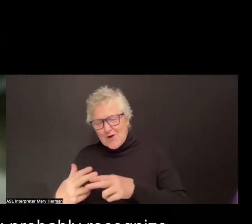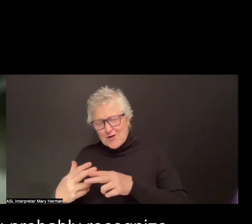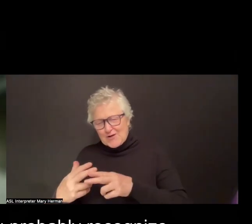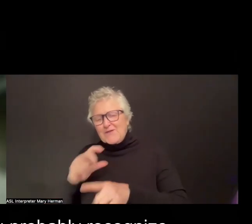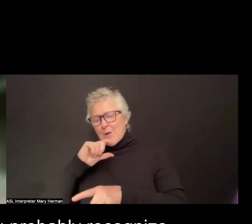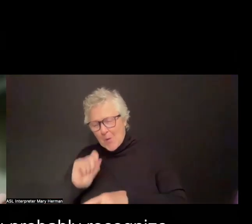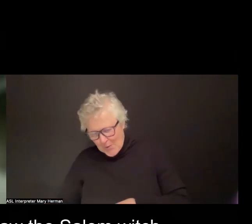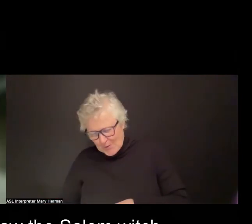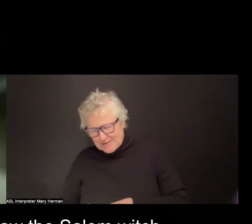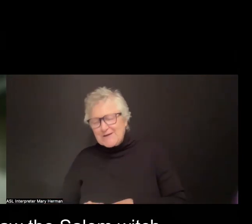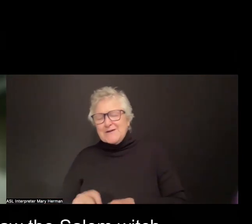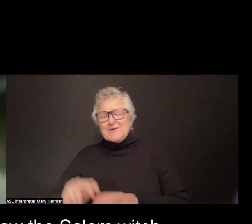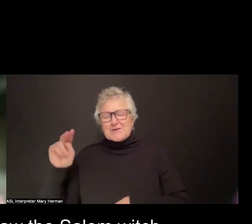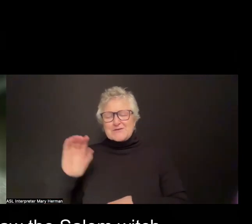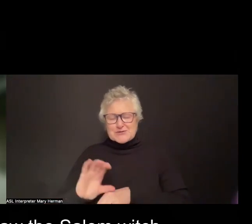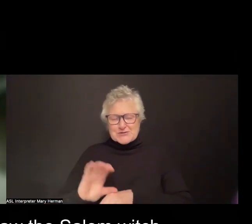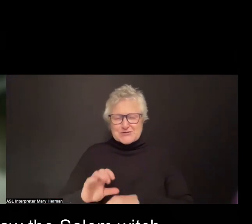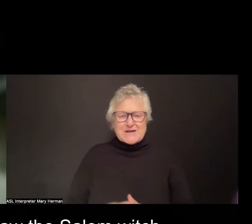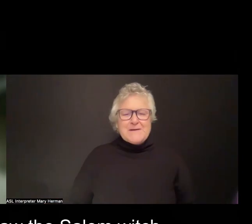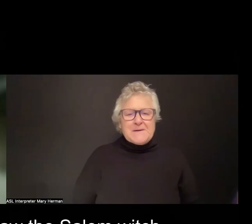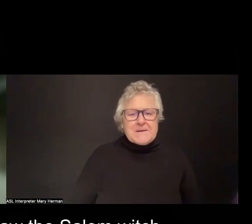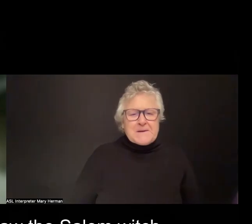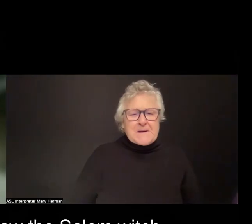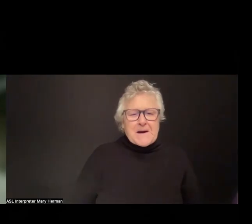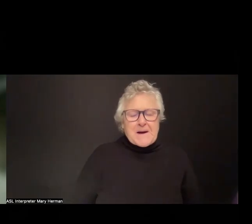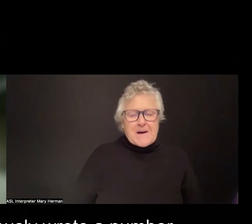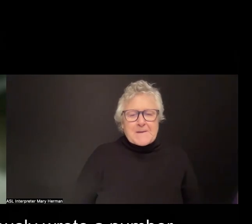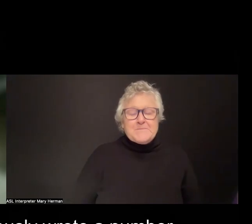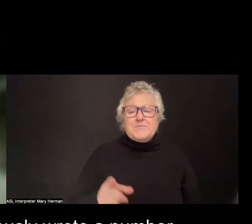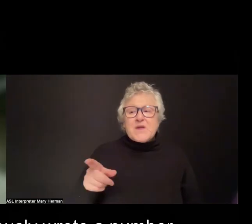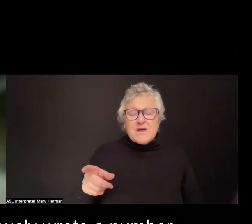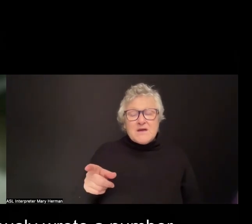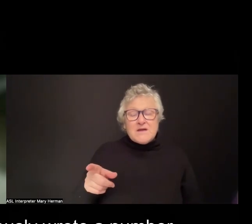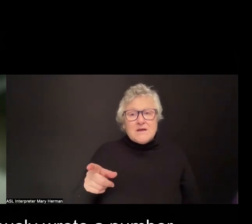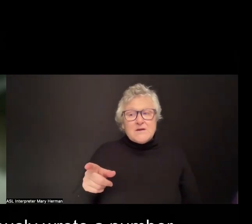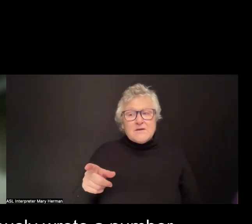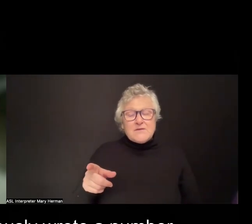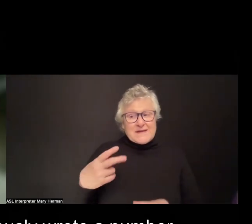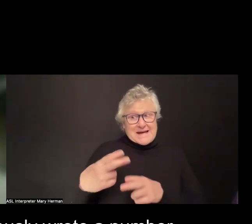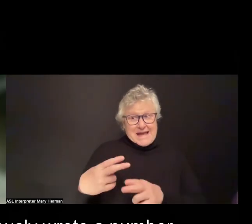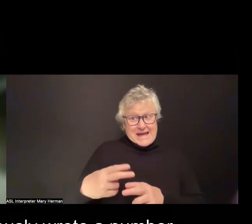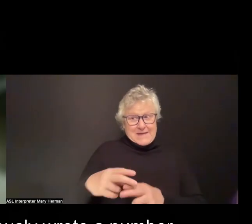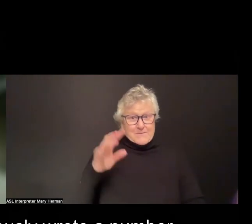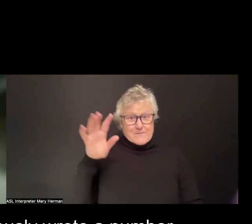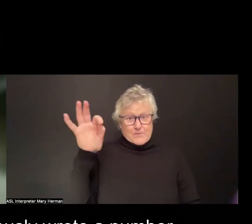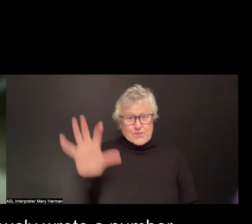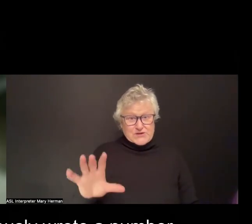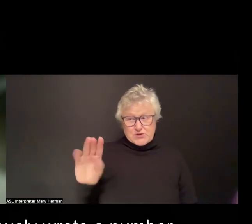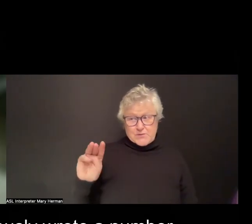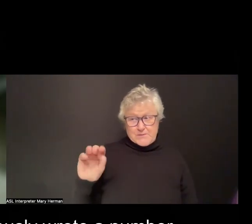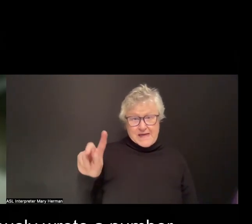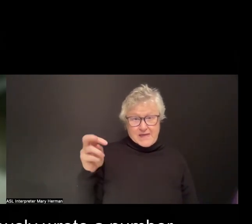name because he was one of the people who oversaw the Salem witch trials. He also rather famously wrote a number of treatises